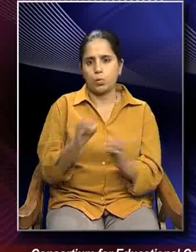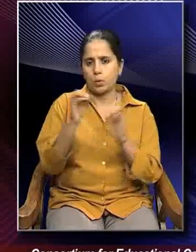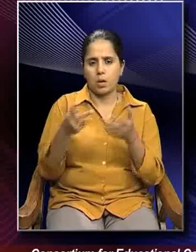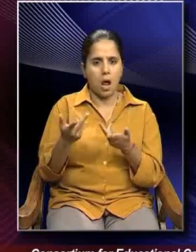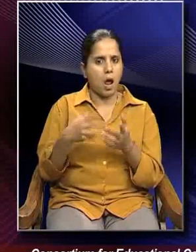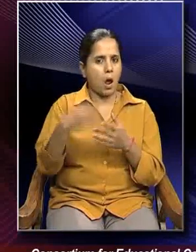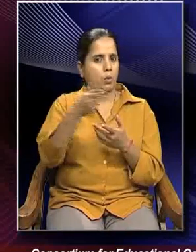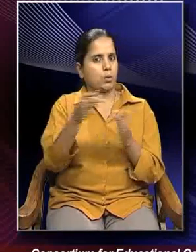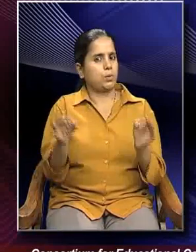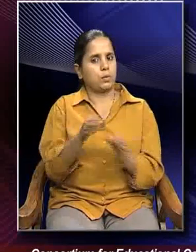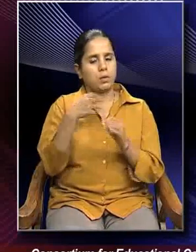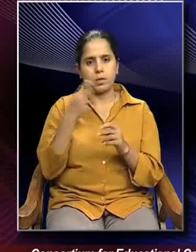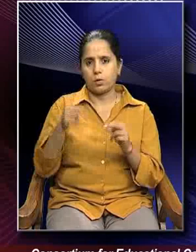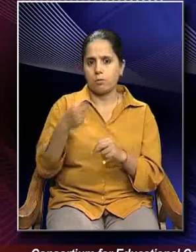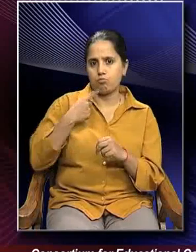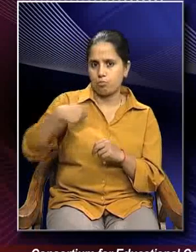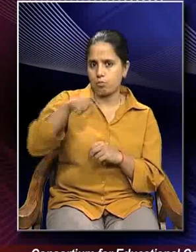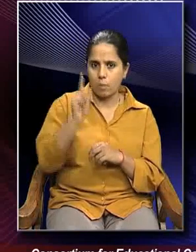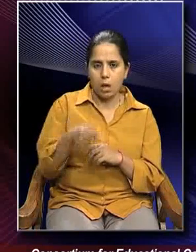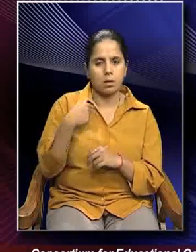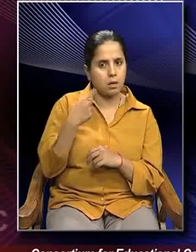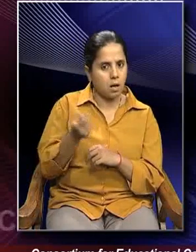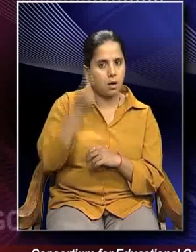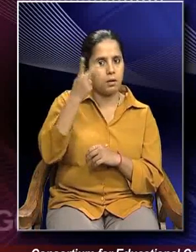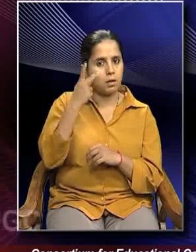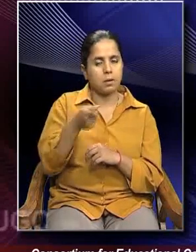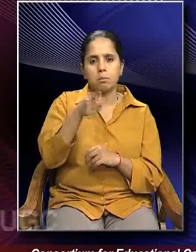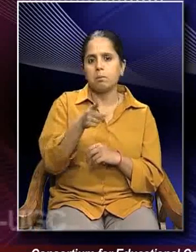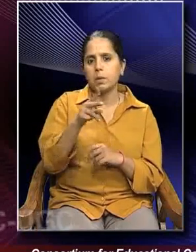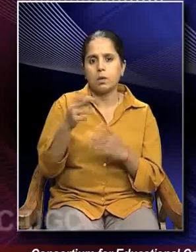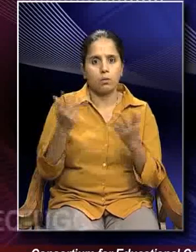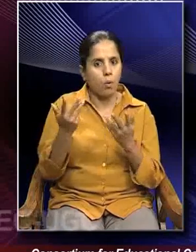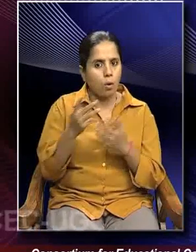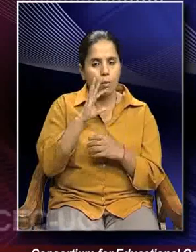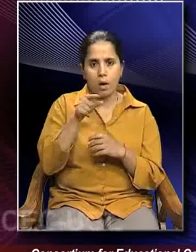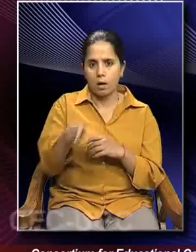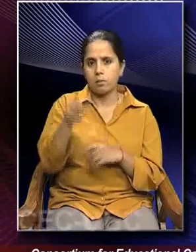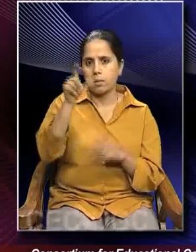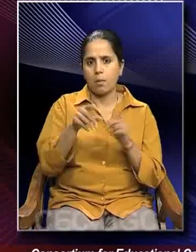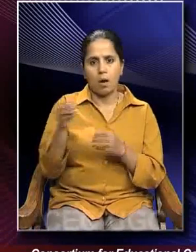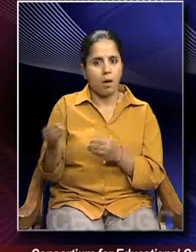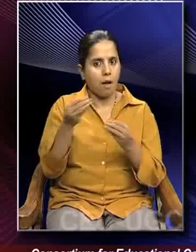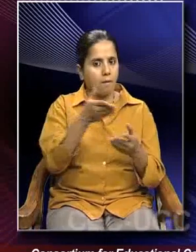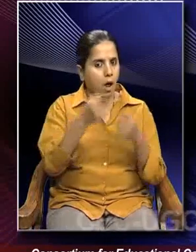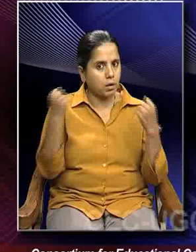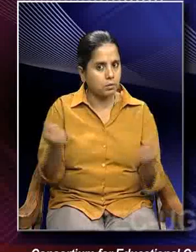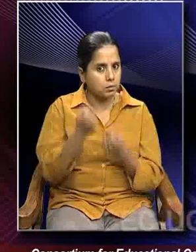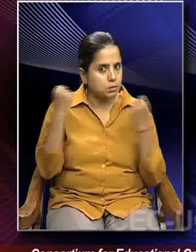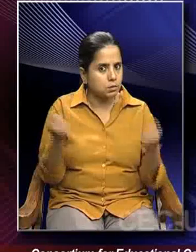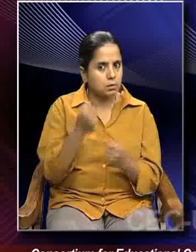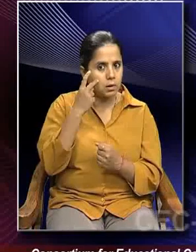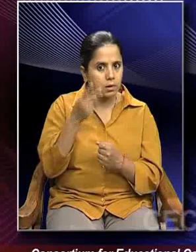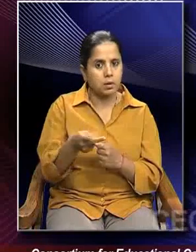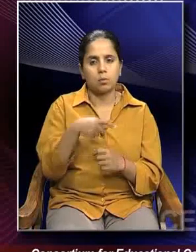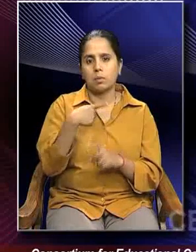there. We need to understand what meaning people are giving to the action in order to